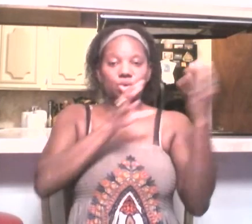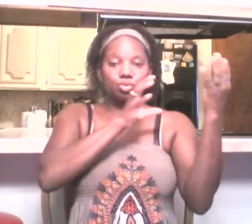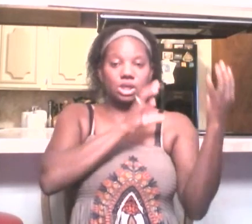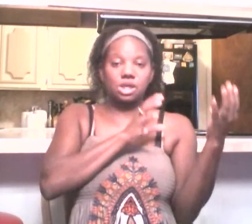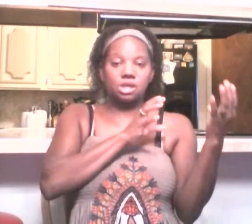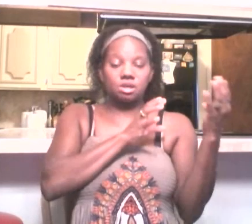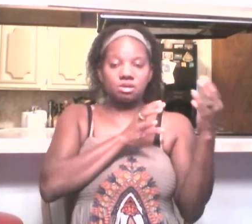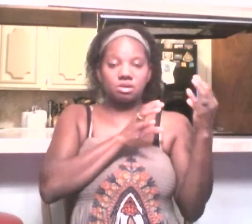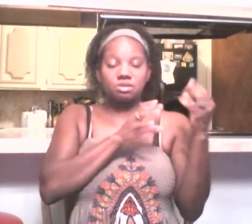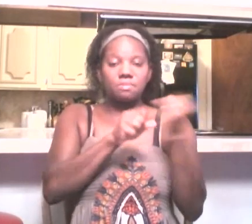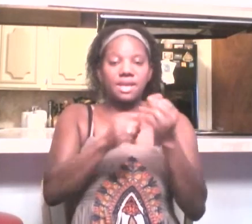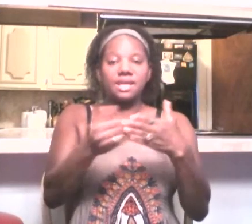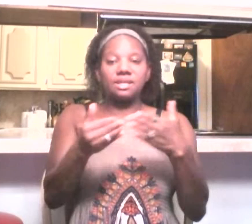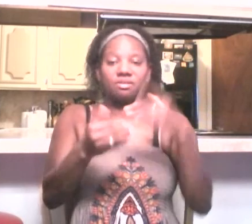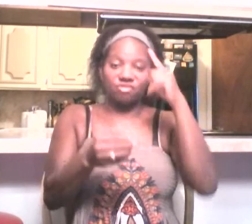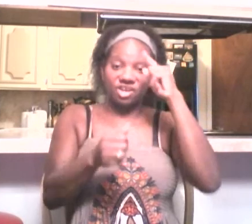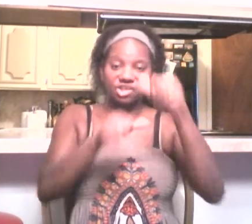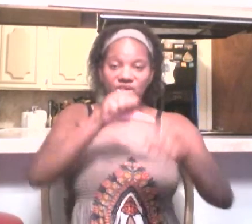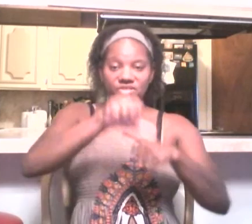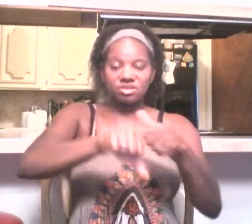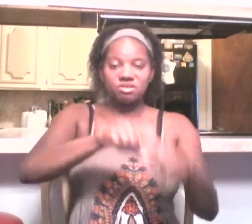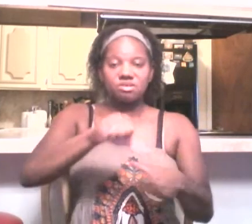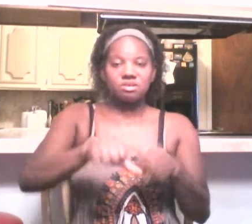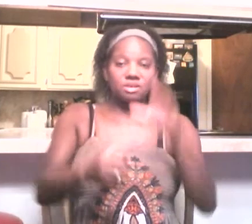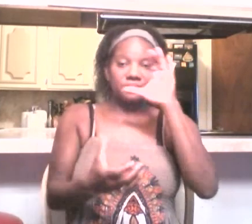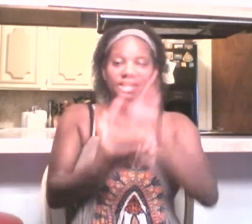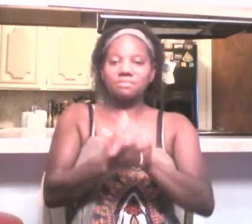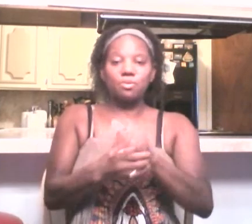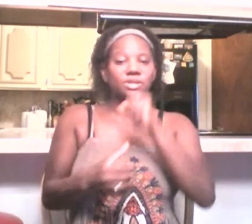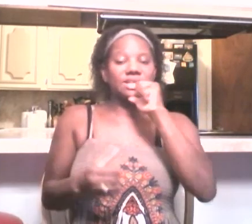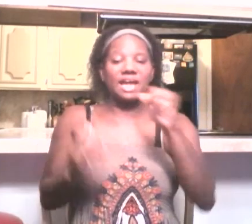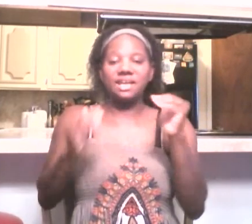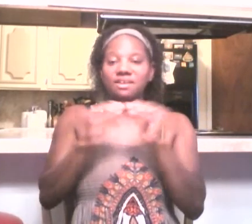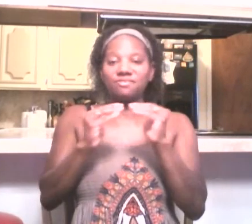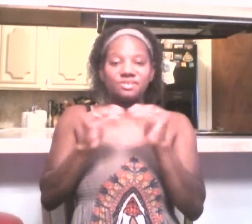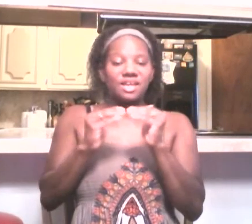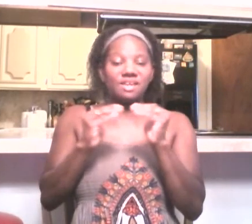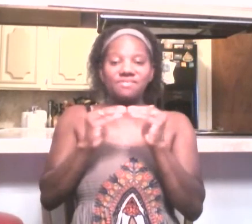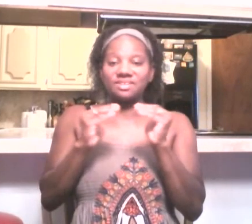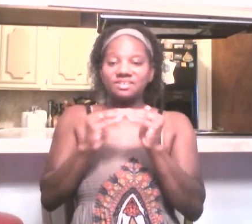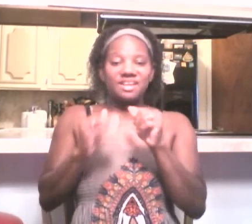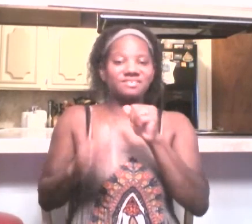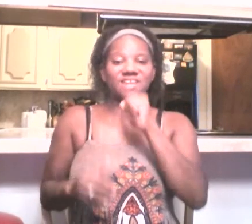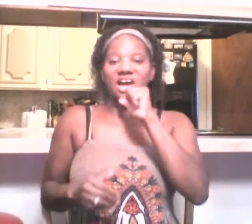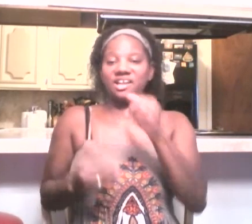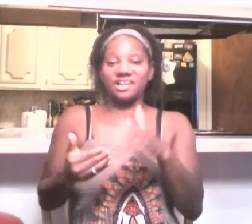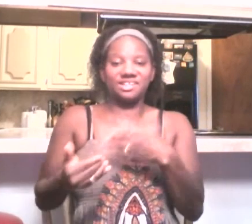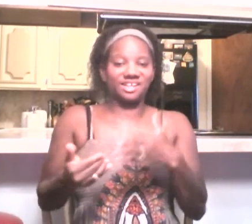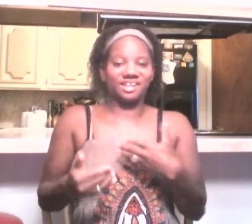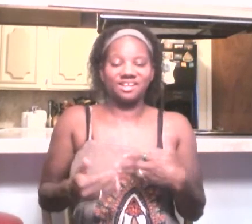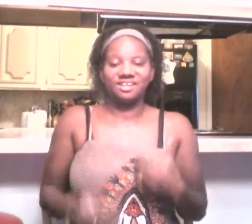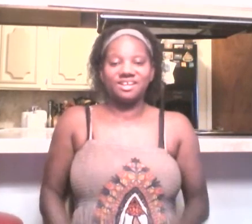load to make it easy for each other. But believe me, when it's not even, it's not easy.